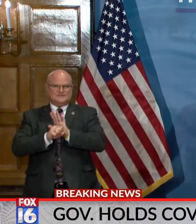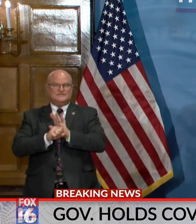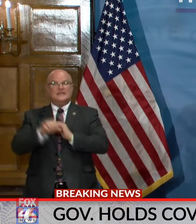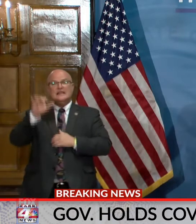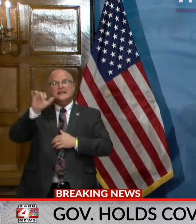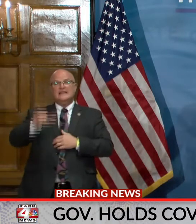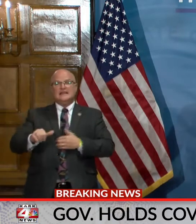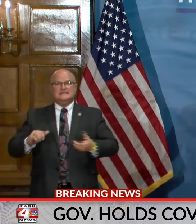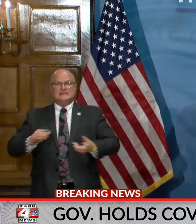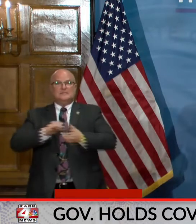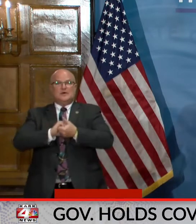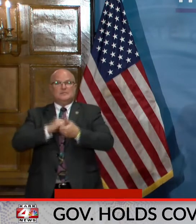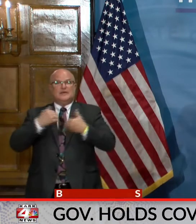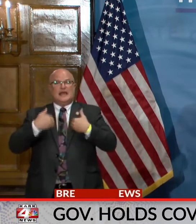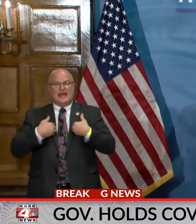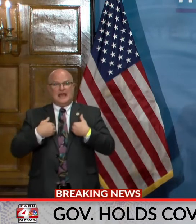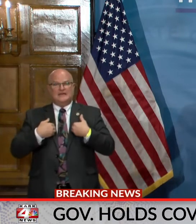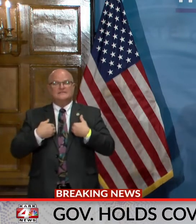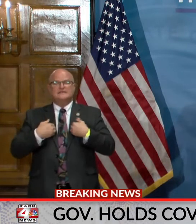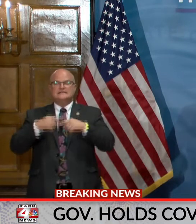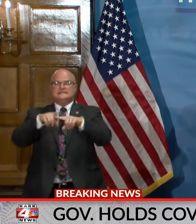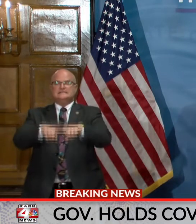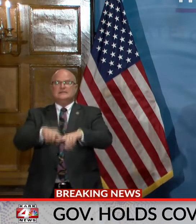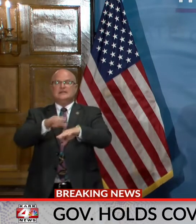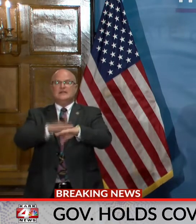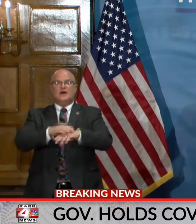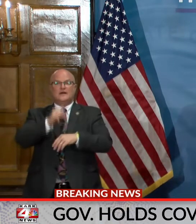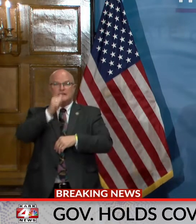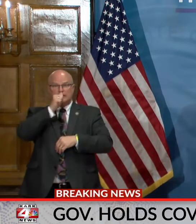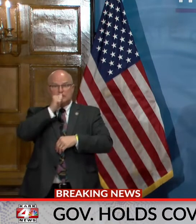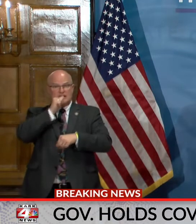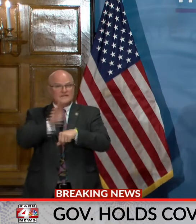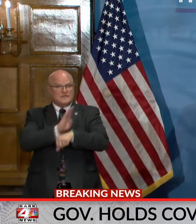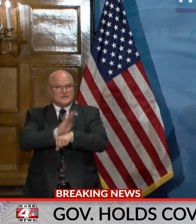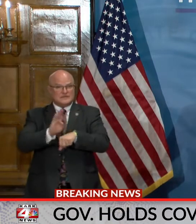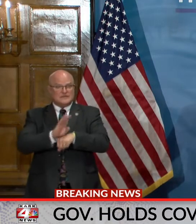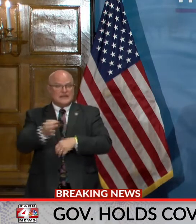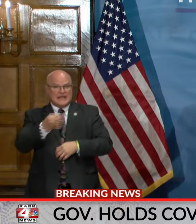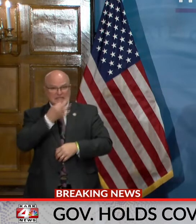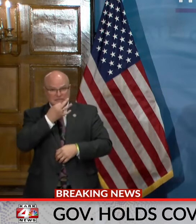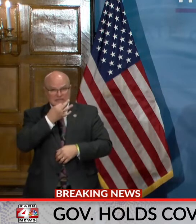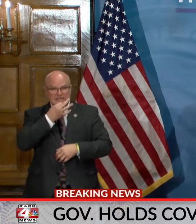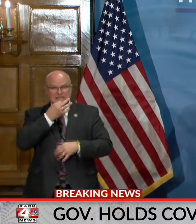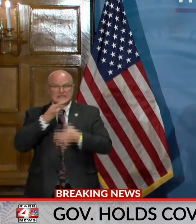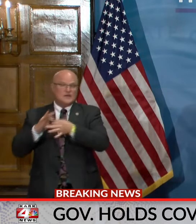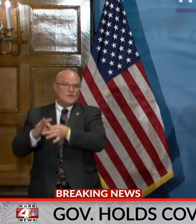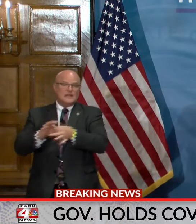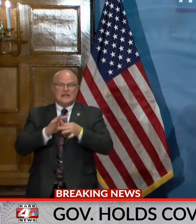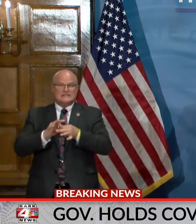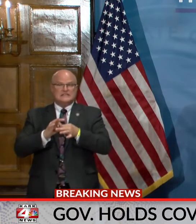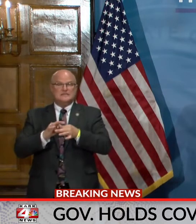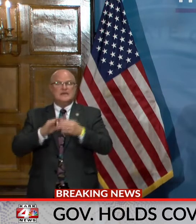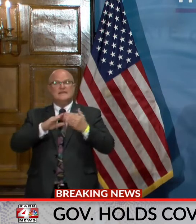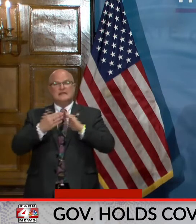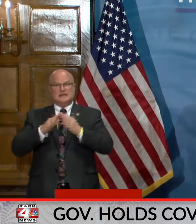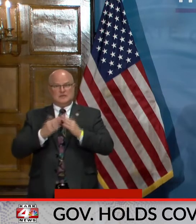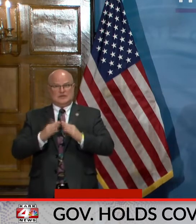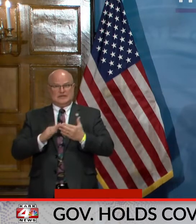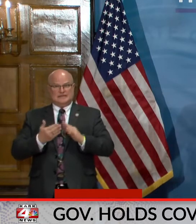that's the partnership we have, relying upon the private sector, their expertise, their presence, and their relationships in their